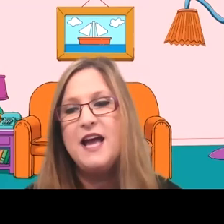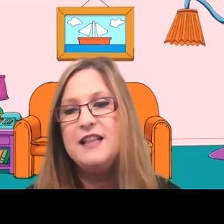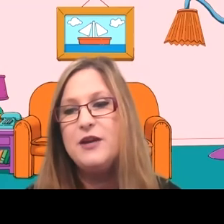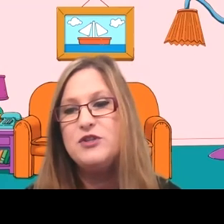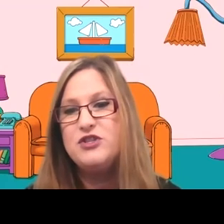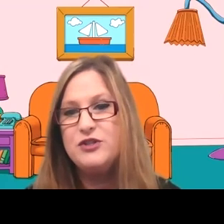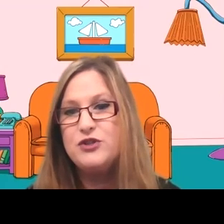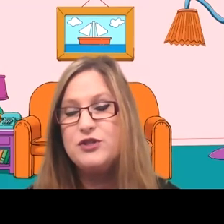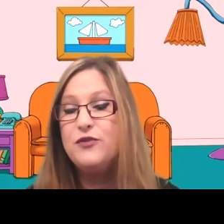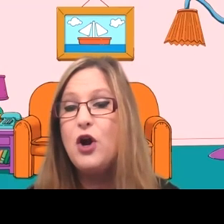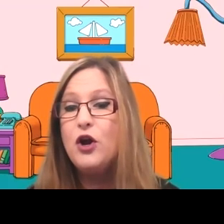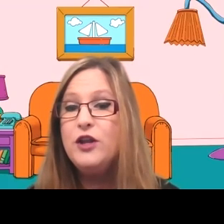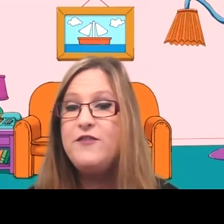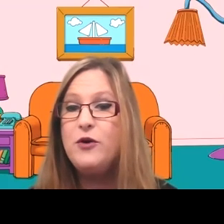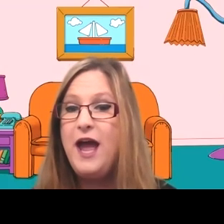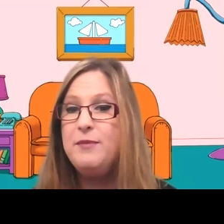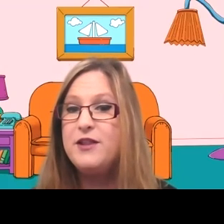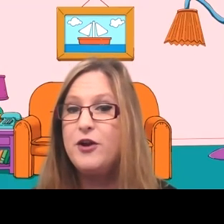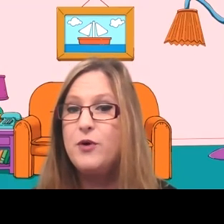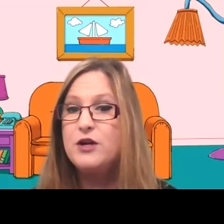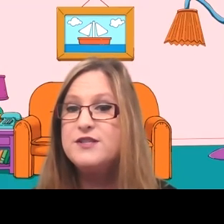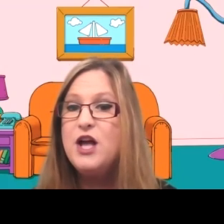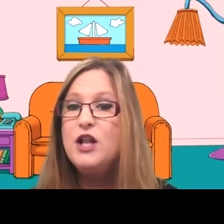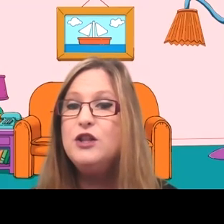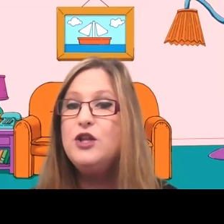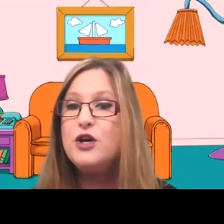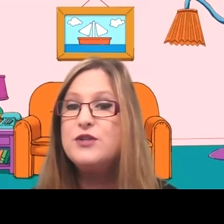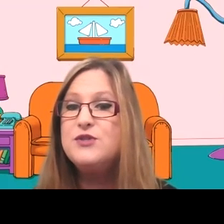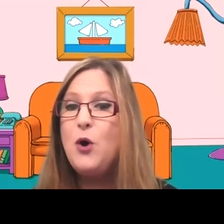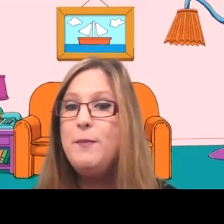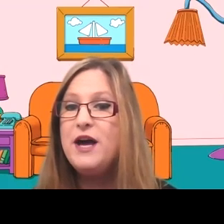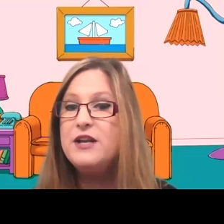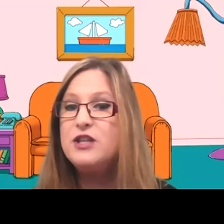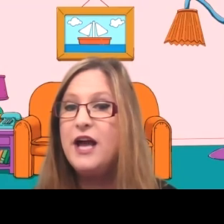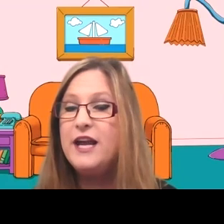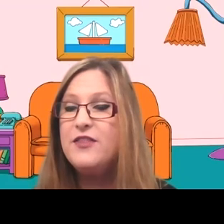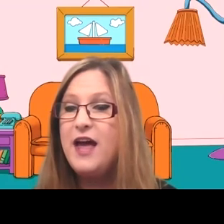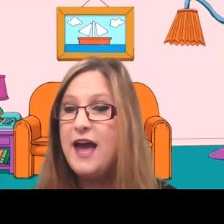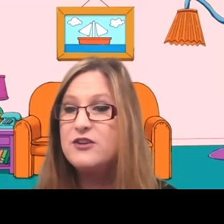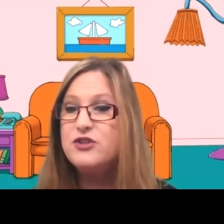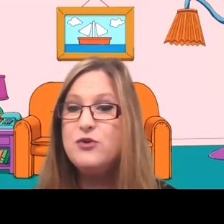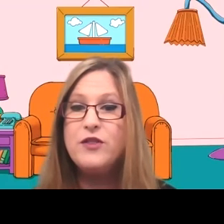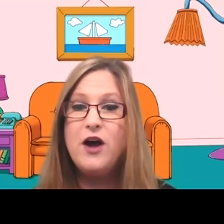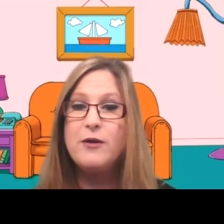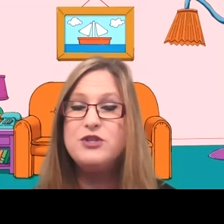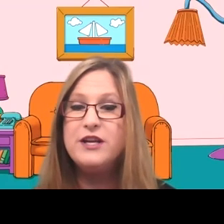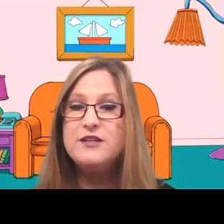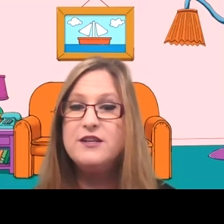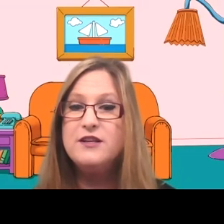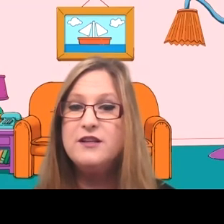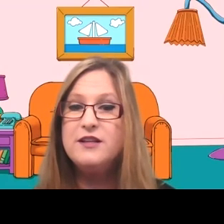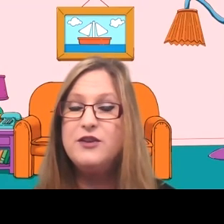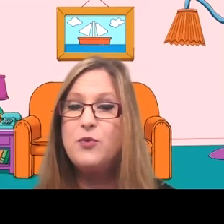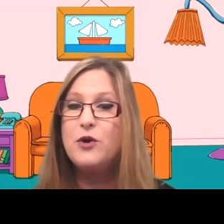Many sign language gestures for early vocabulary words look so much like the action or the